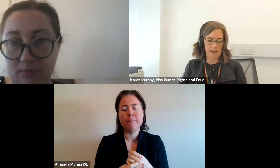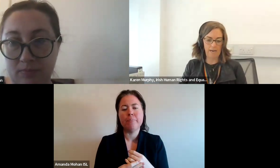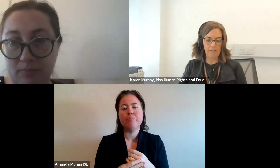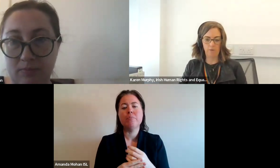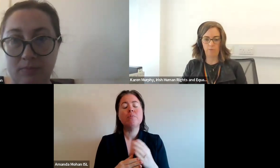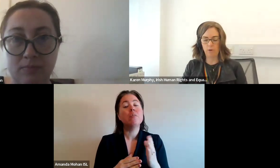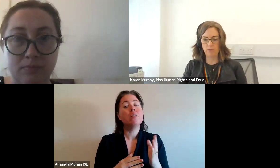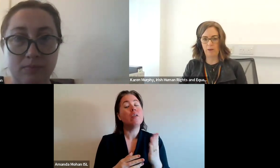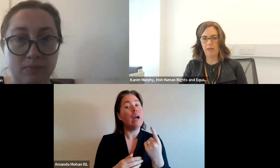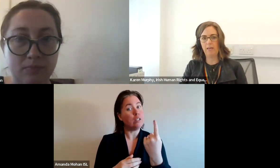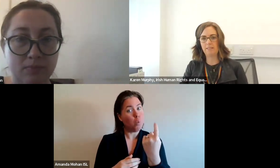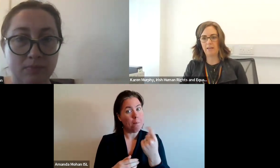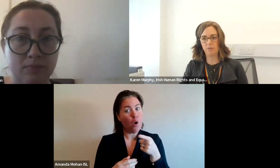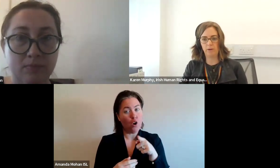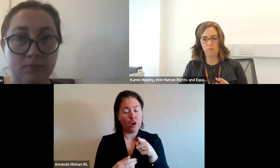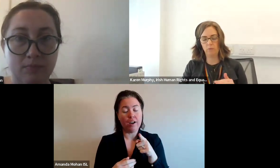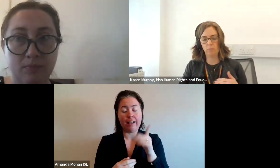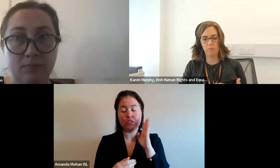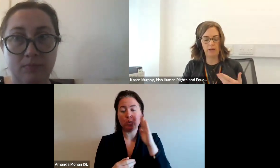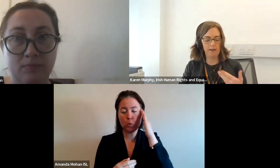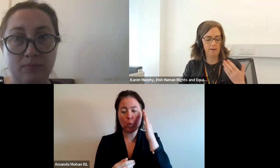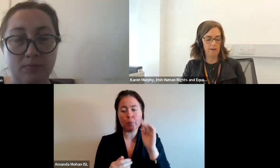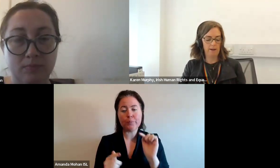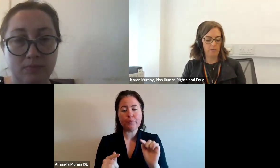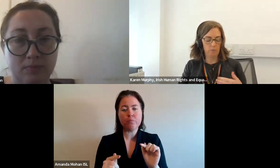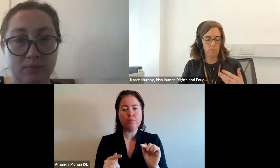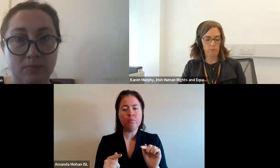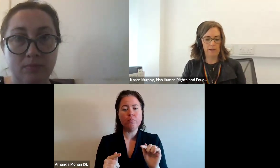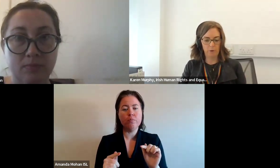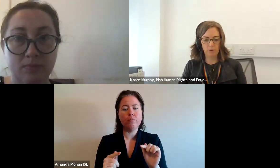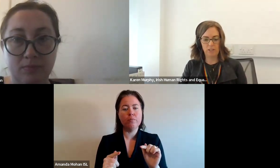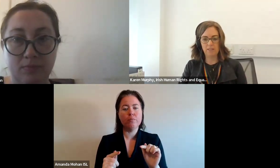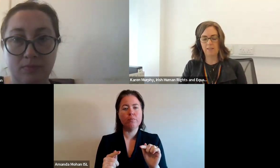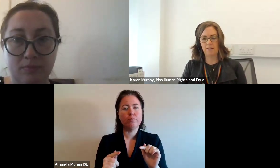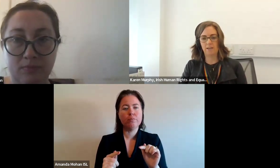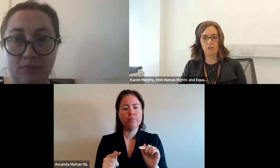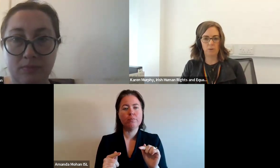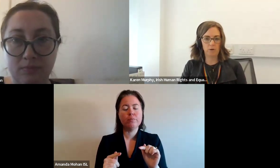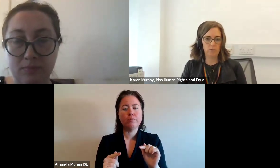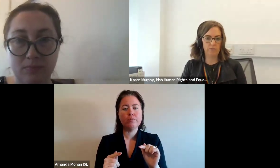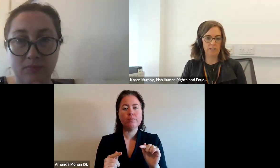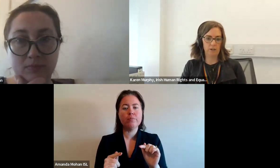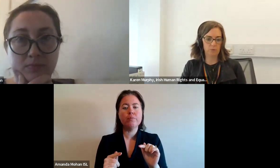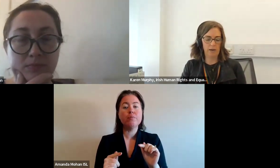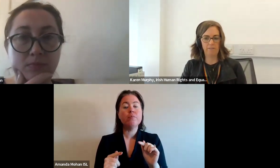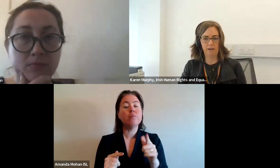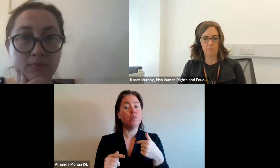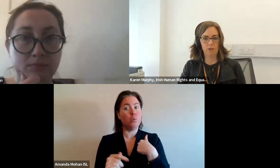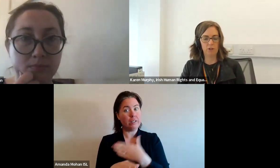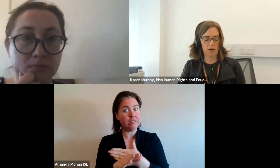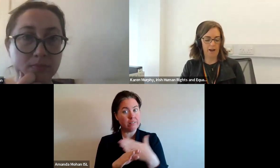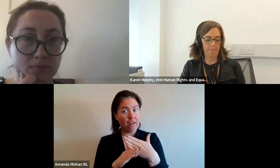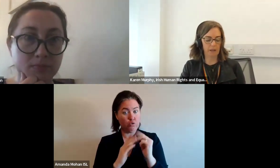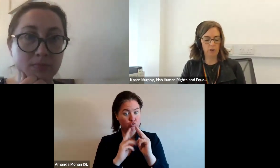that I can let you know as well is that when we approach this and start to do our own research, we are